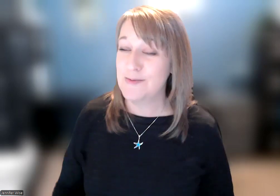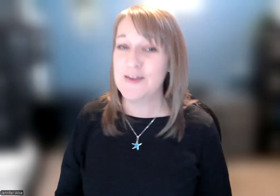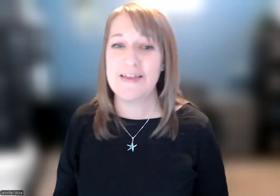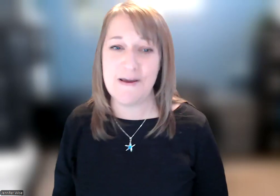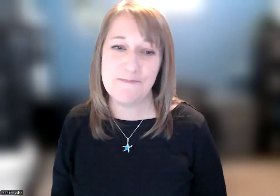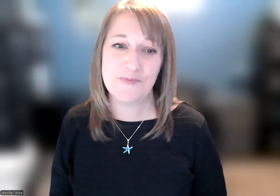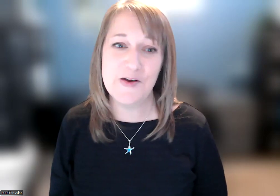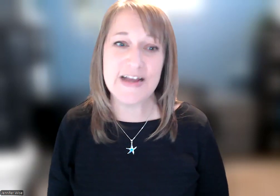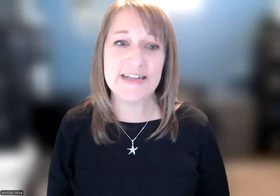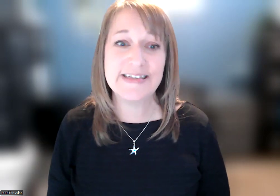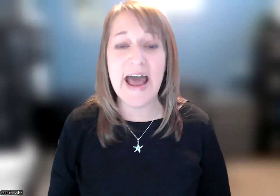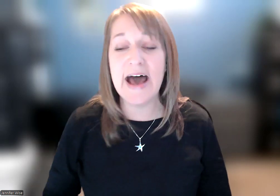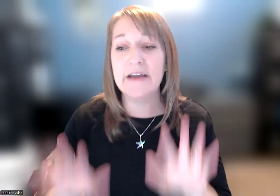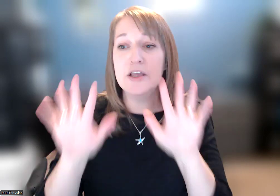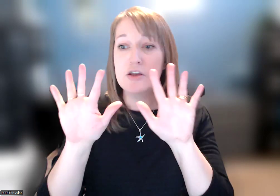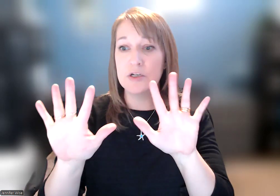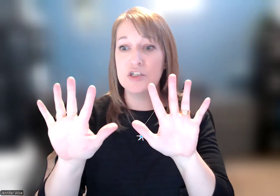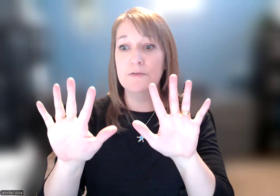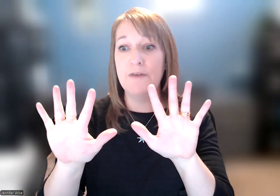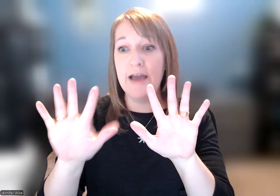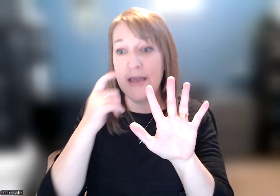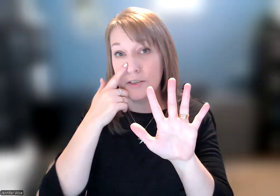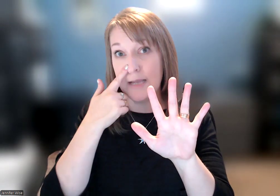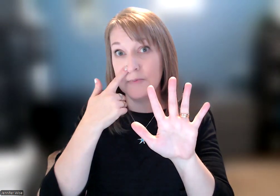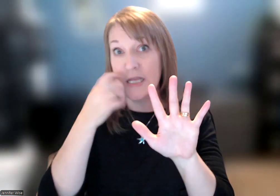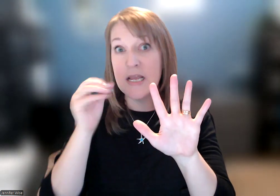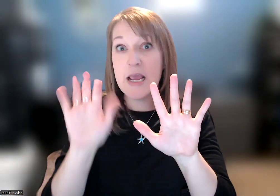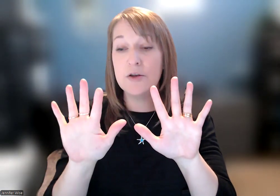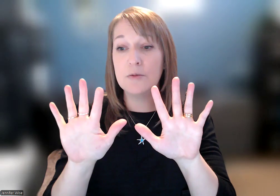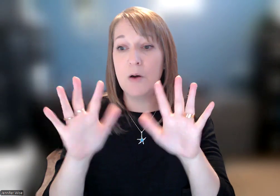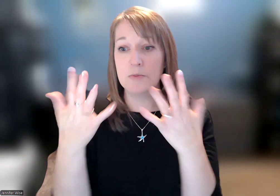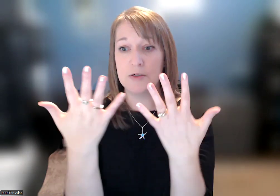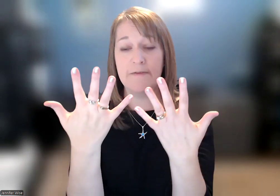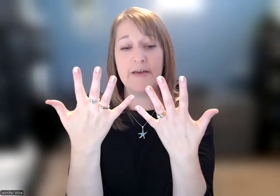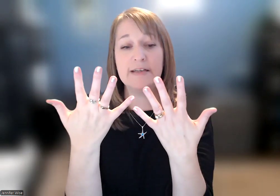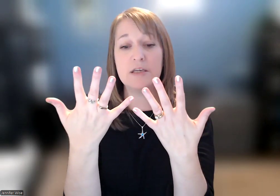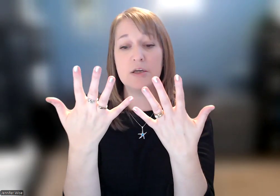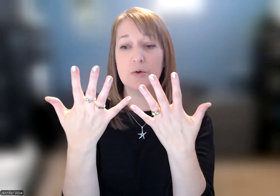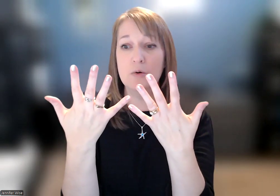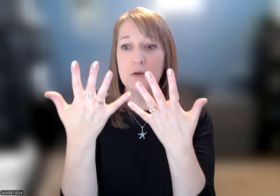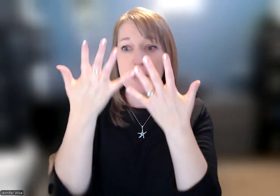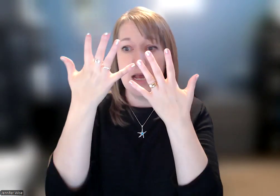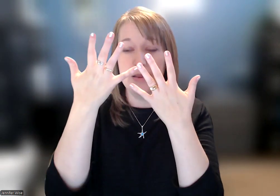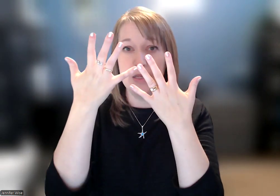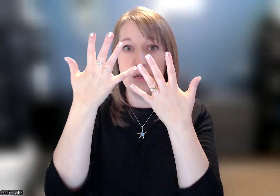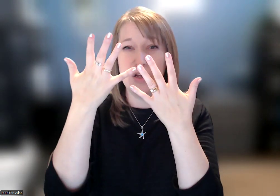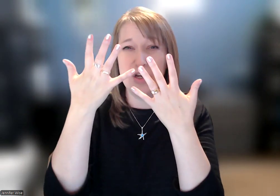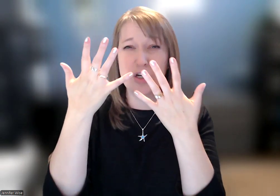Something like that. All right, sad. You want two five-hand shapes, and your palms are going to face you, and then you're going